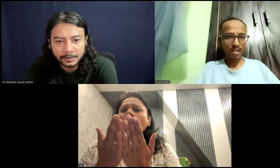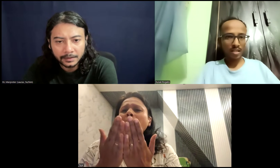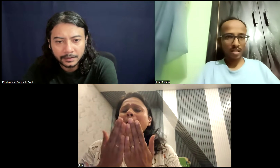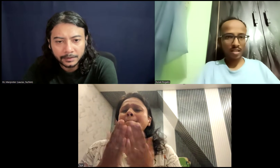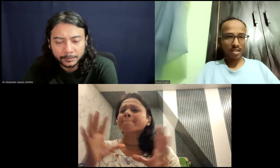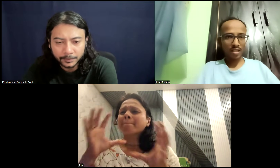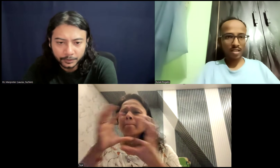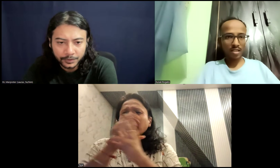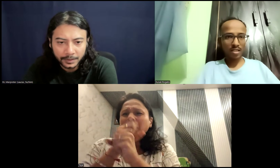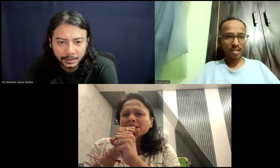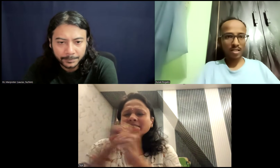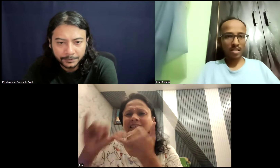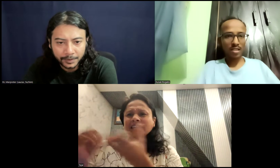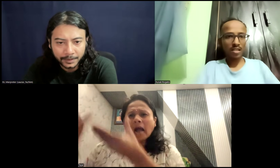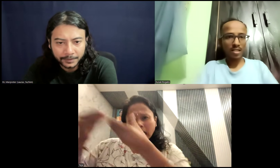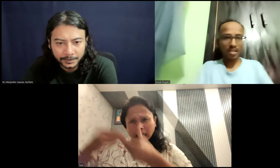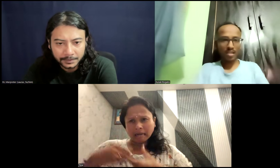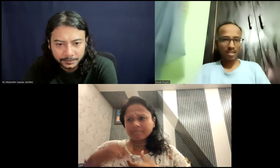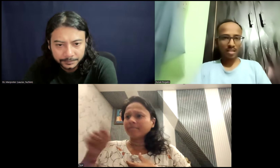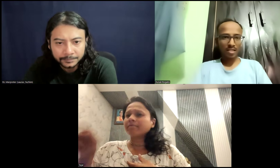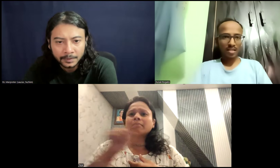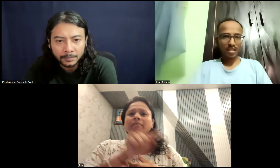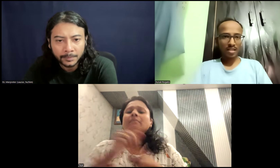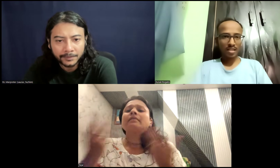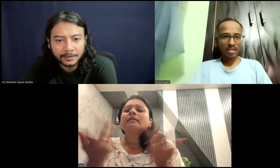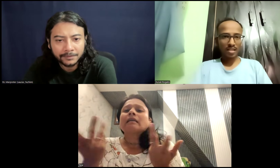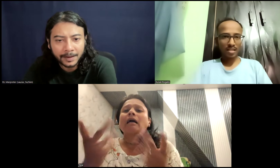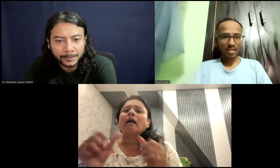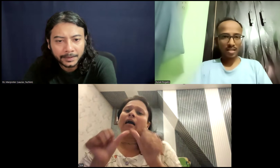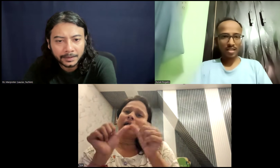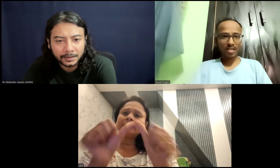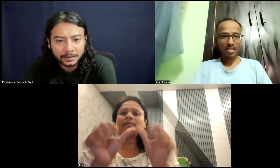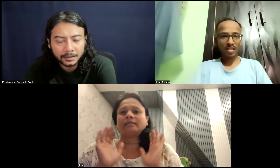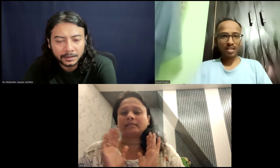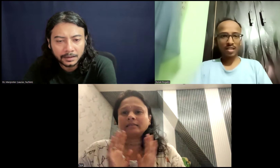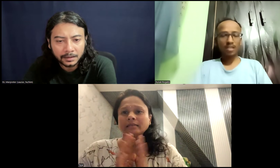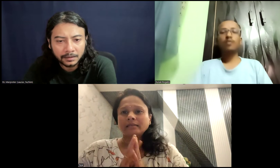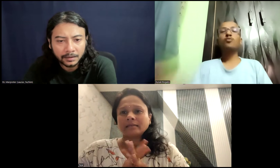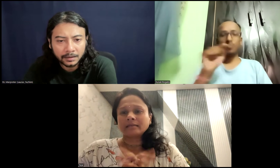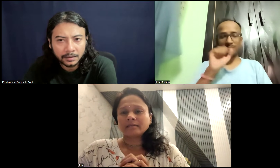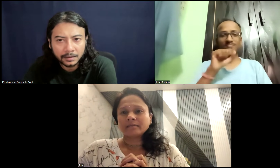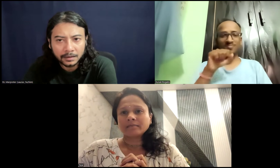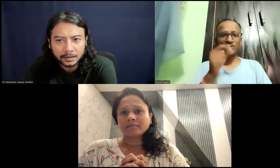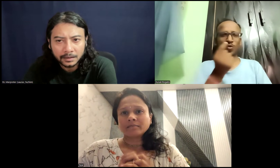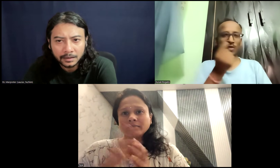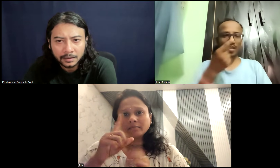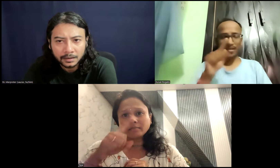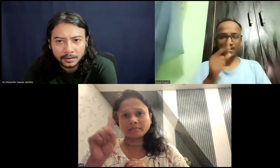in reducing our sinful activities. But with the family,